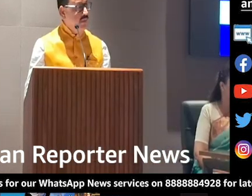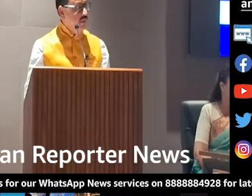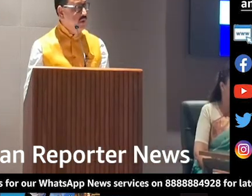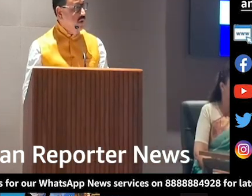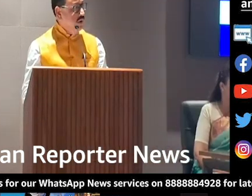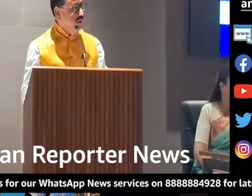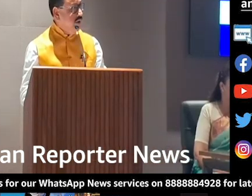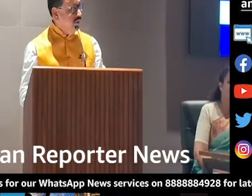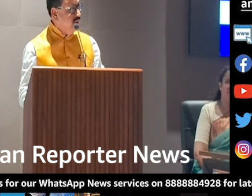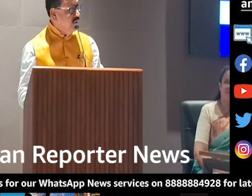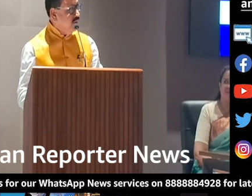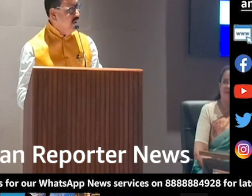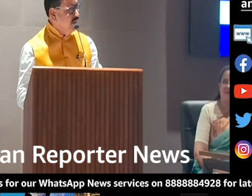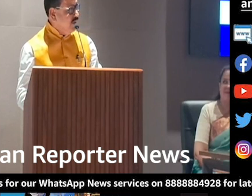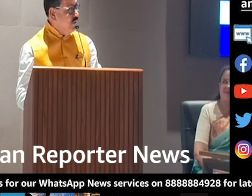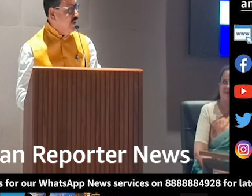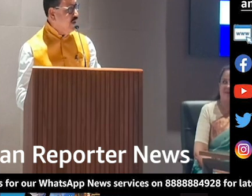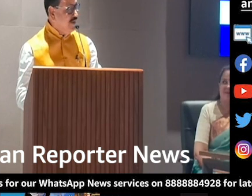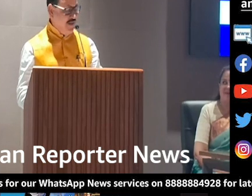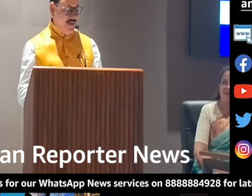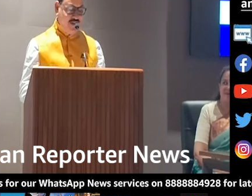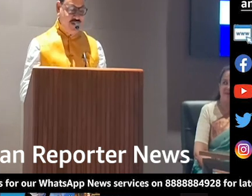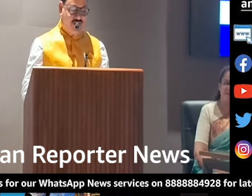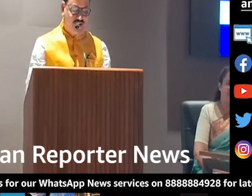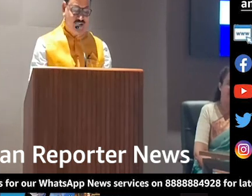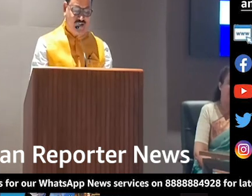from New York,